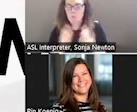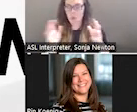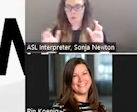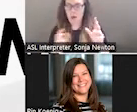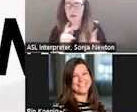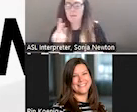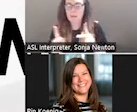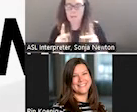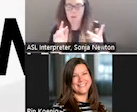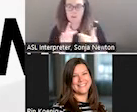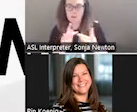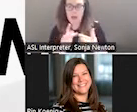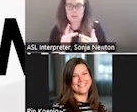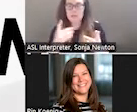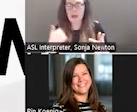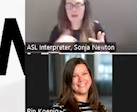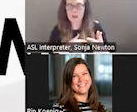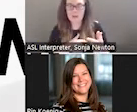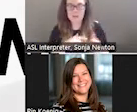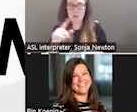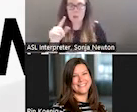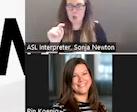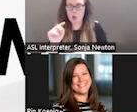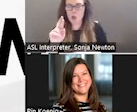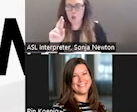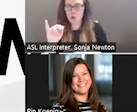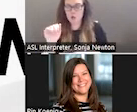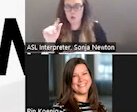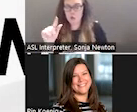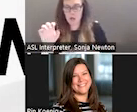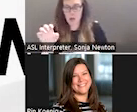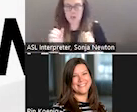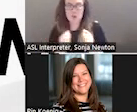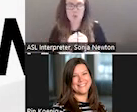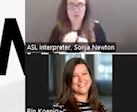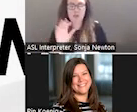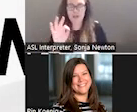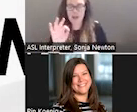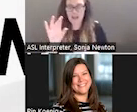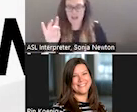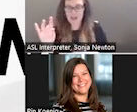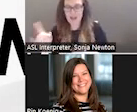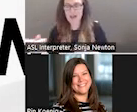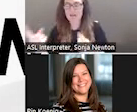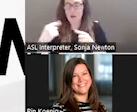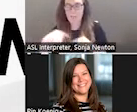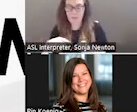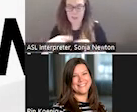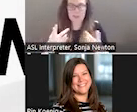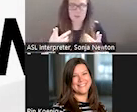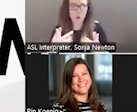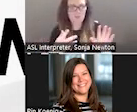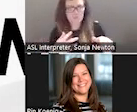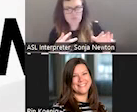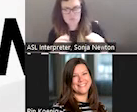us about, because we talked about the triaging with 988 coming down. And a lot of people did talk to us about, hey, is there any training